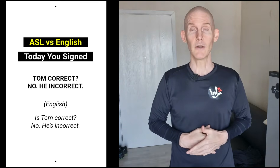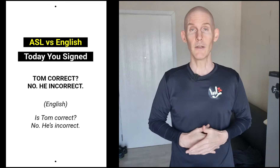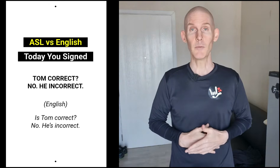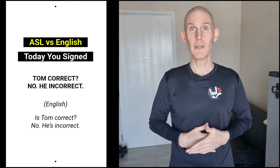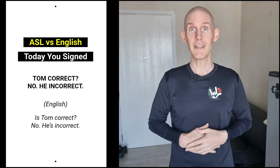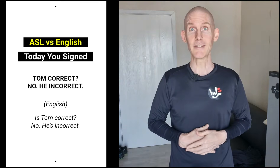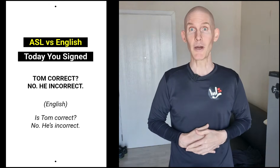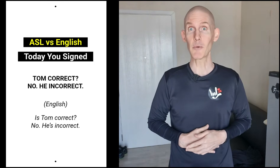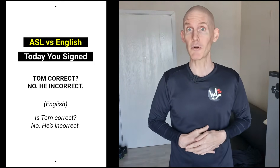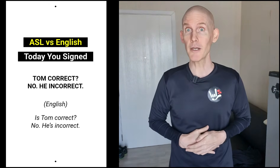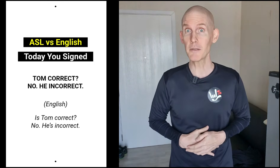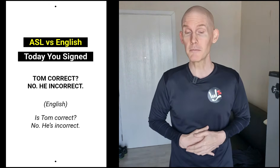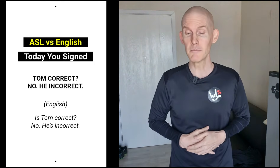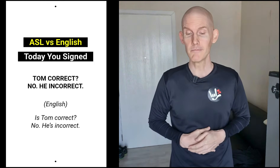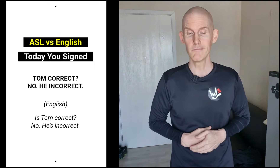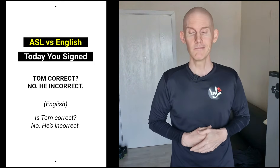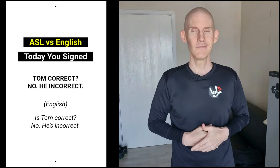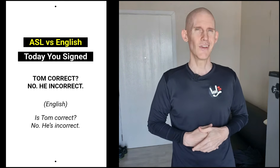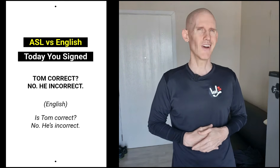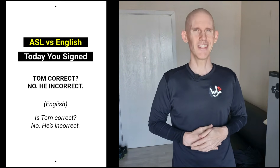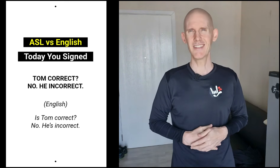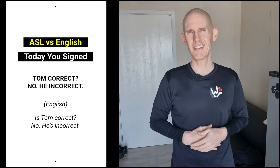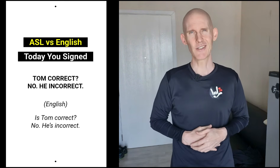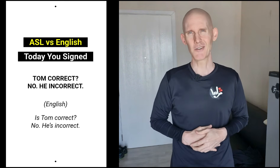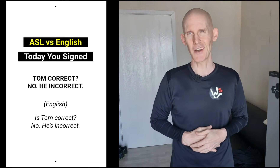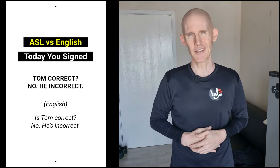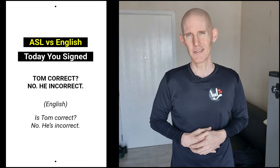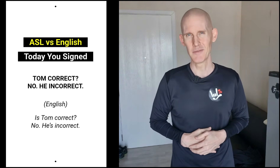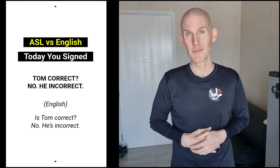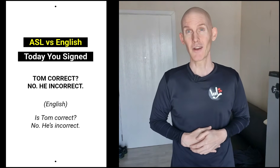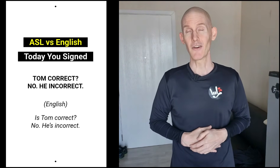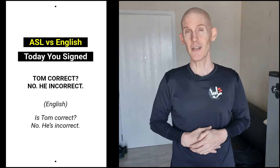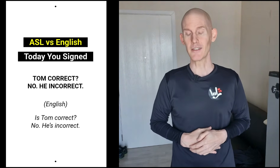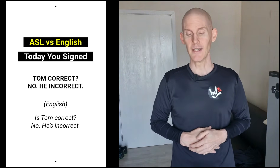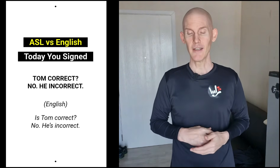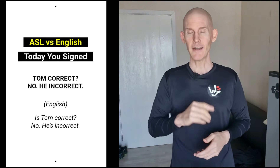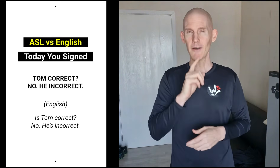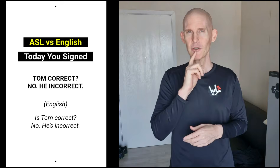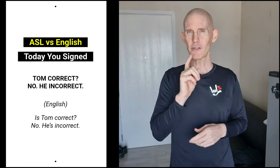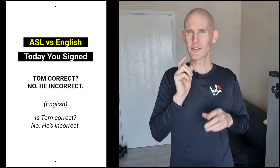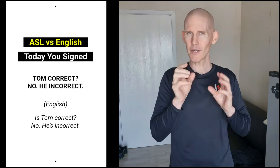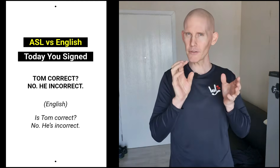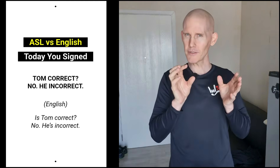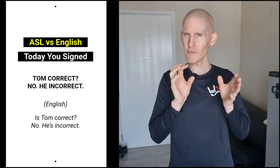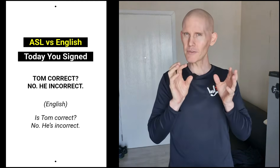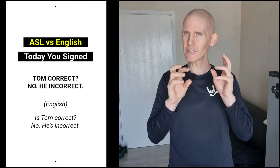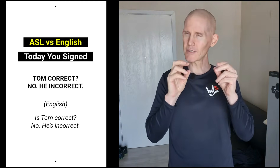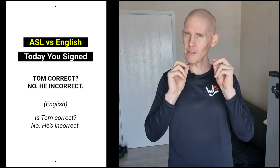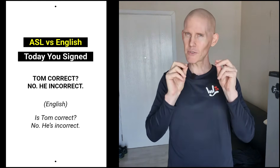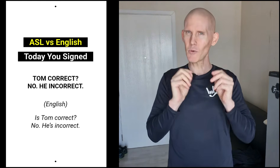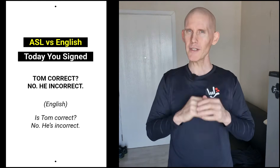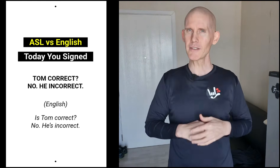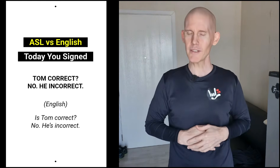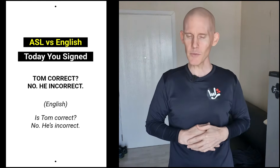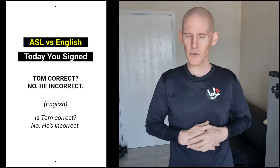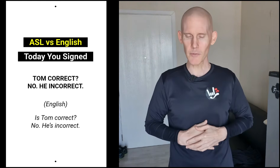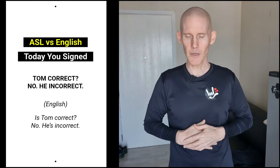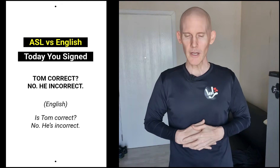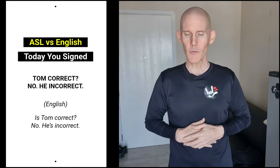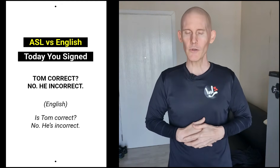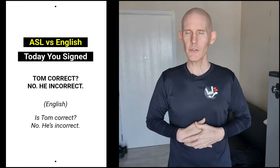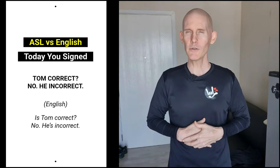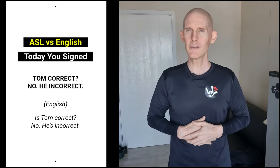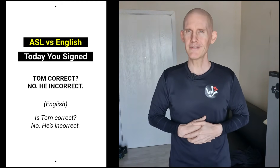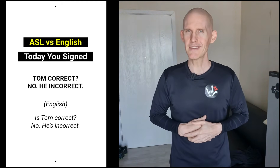is Tom correct? No, he's incorrect. All right, now there are subtle differences. It seems quite similar,